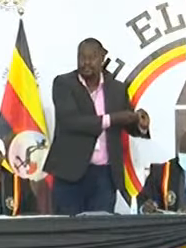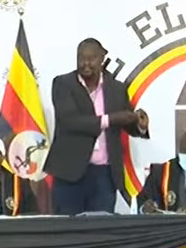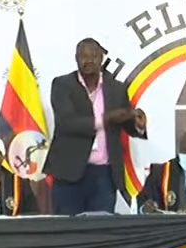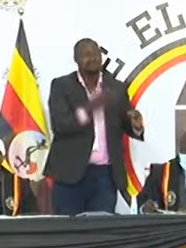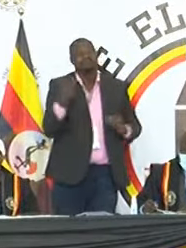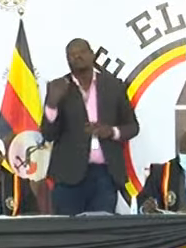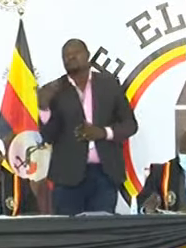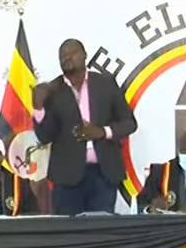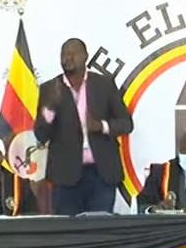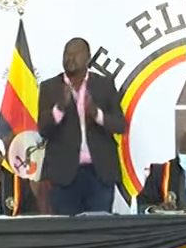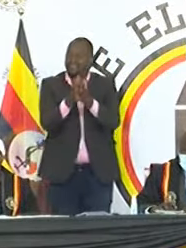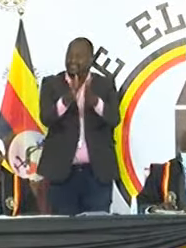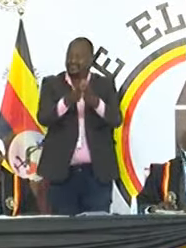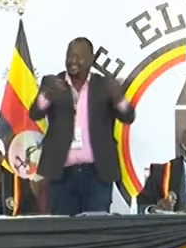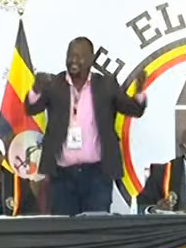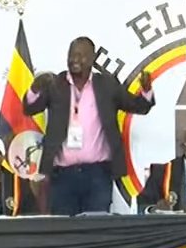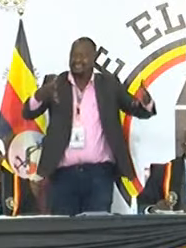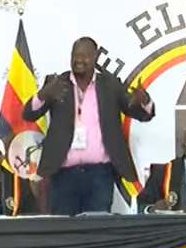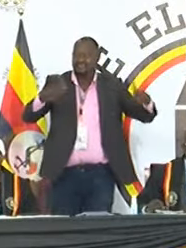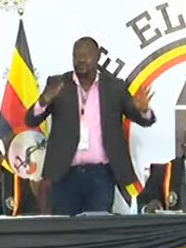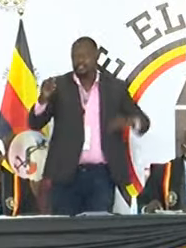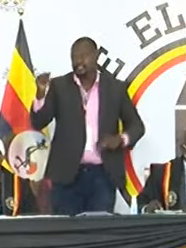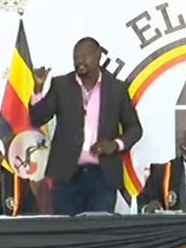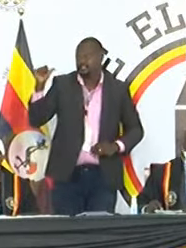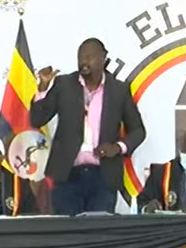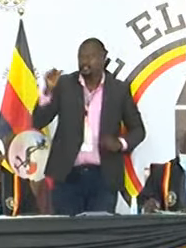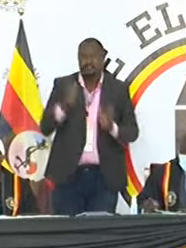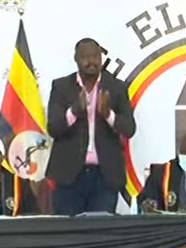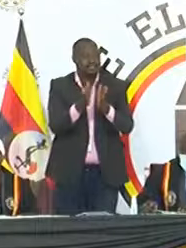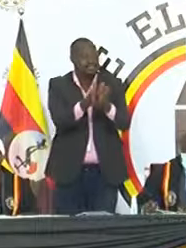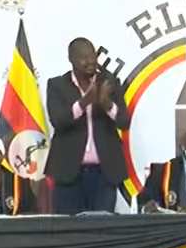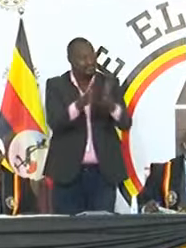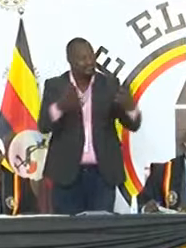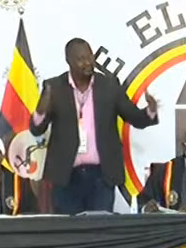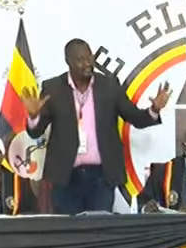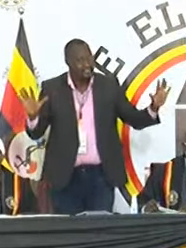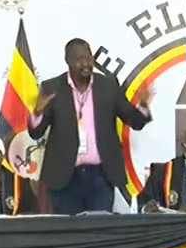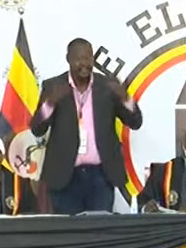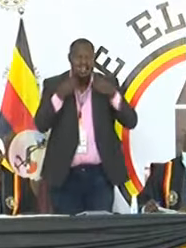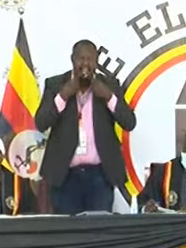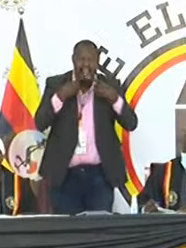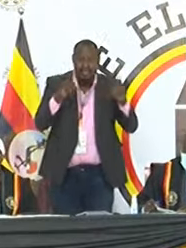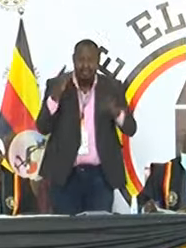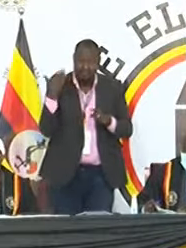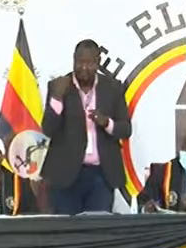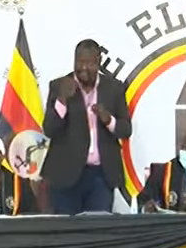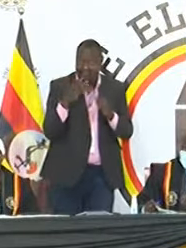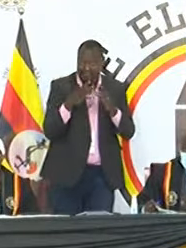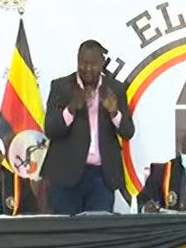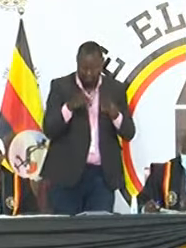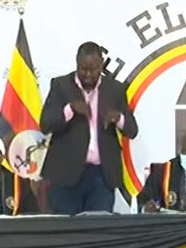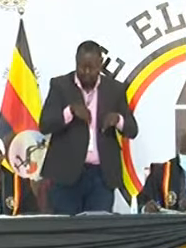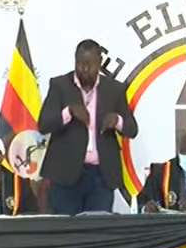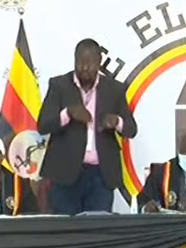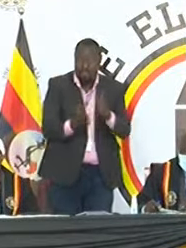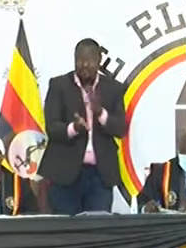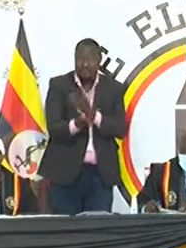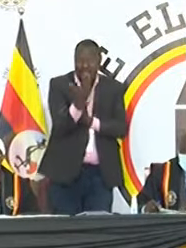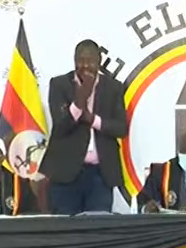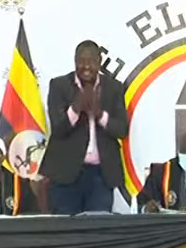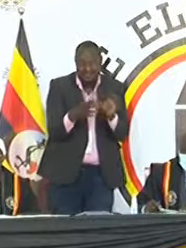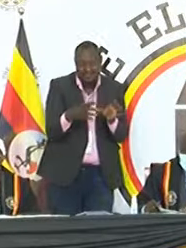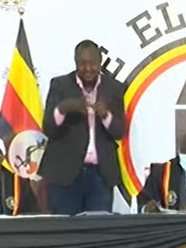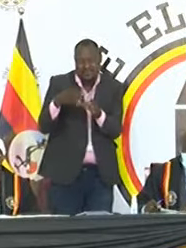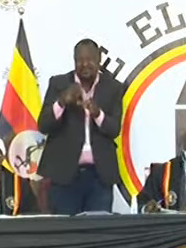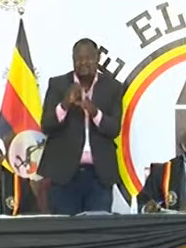clear yesterday when we were releasing the first, no, this morning,